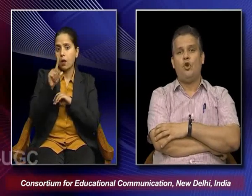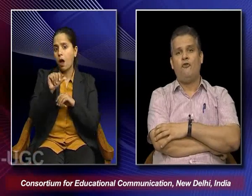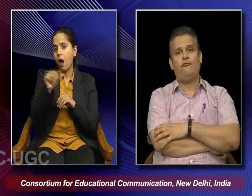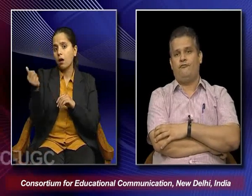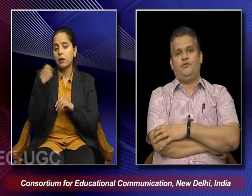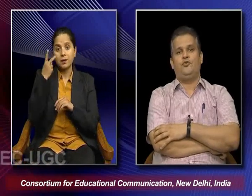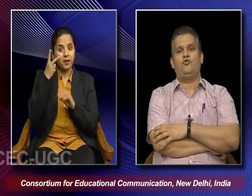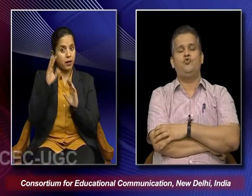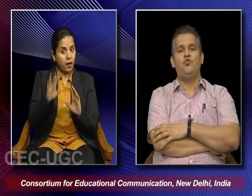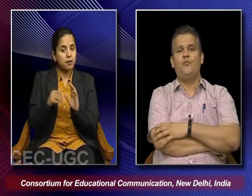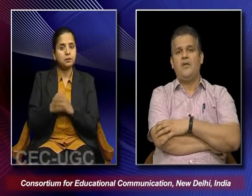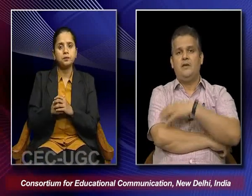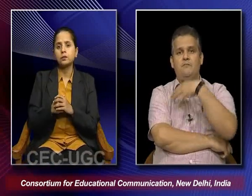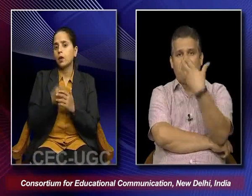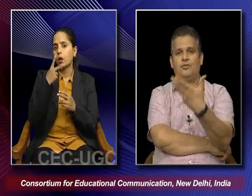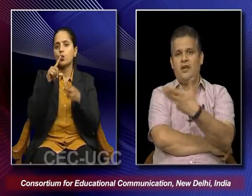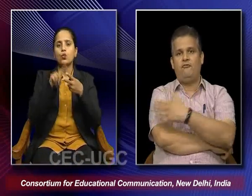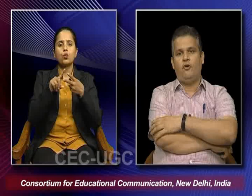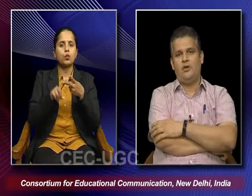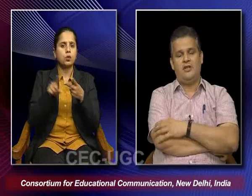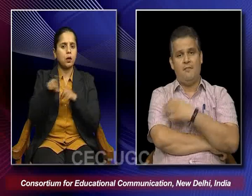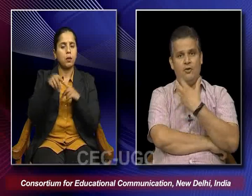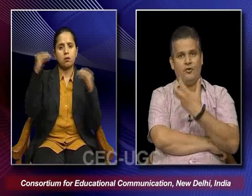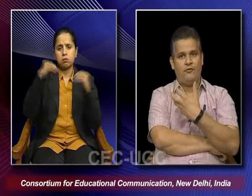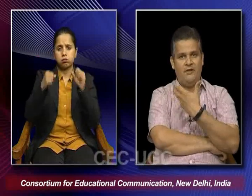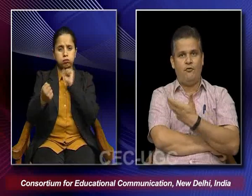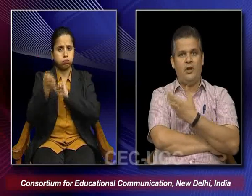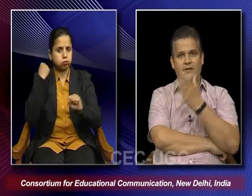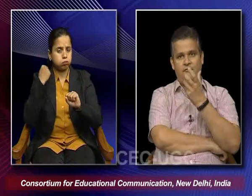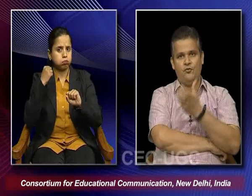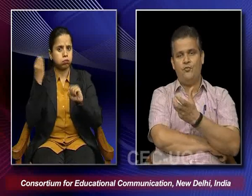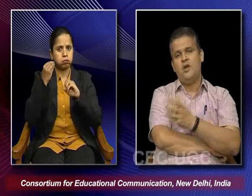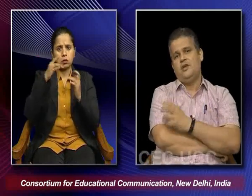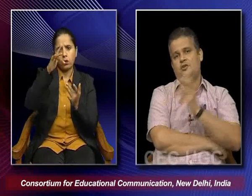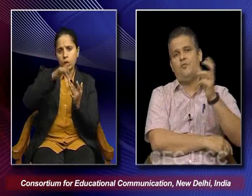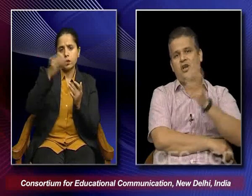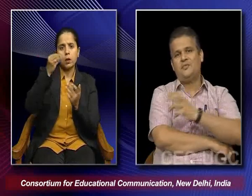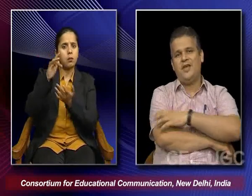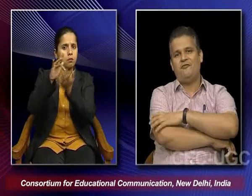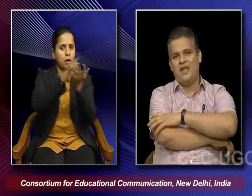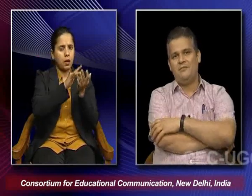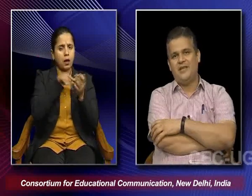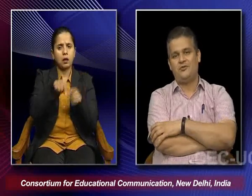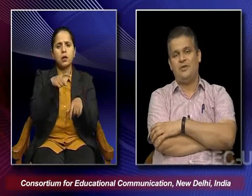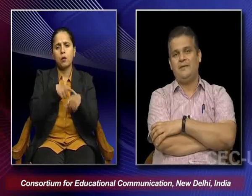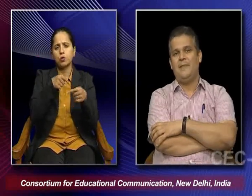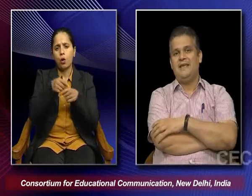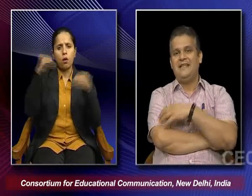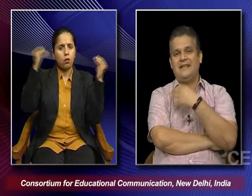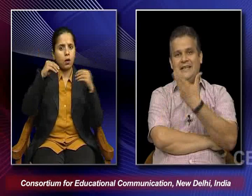episodes of too much rainfall, the amount of rainfall in few smaller span of time is